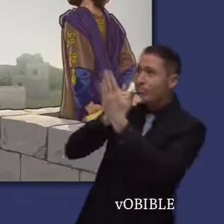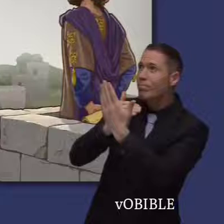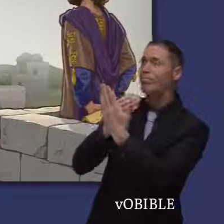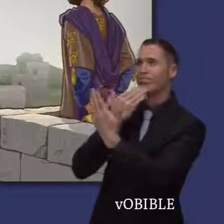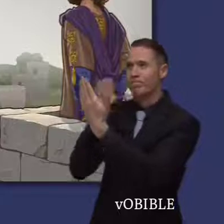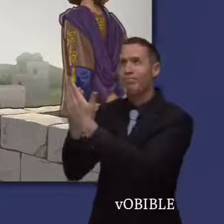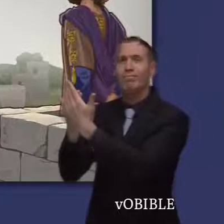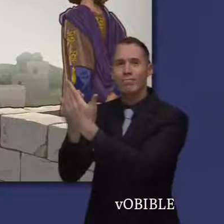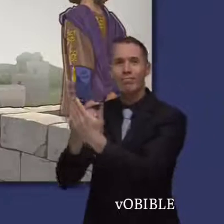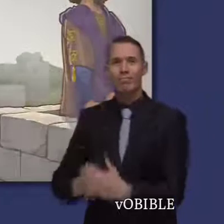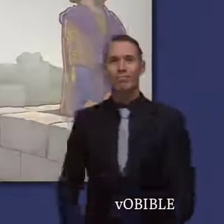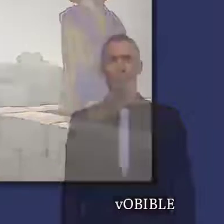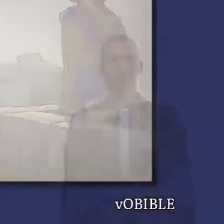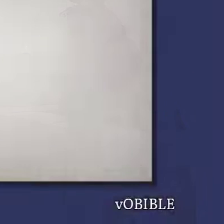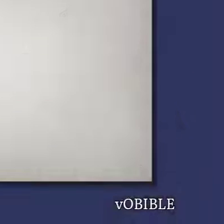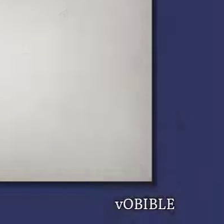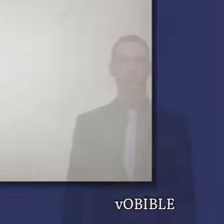is the whole obligation of man."